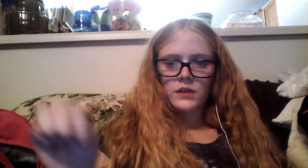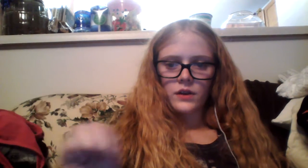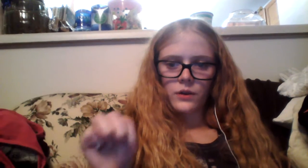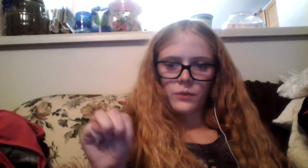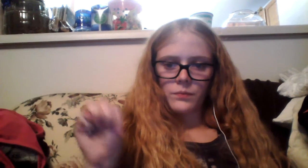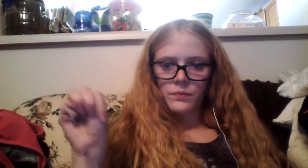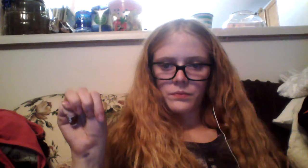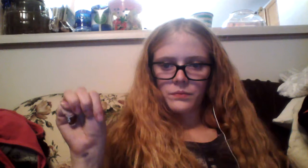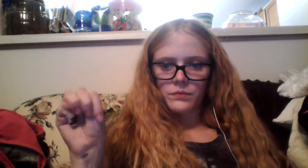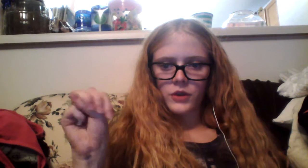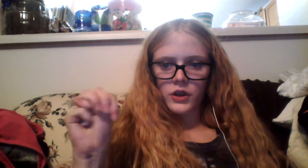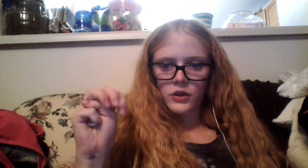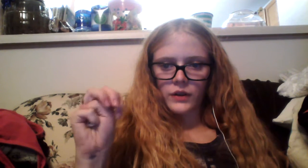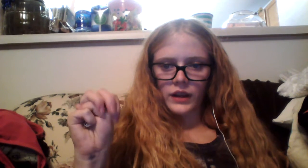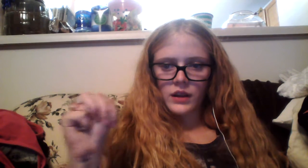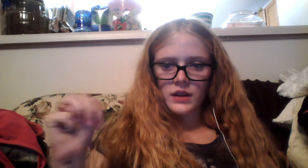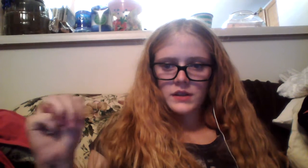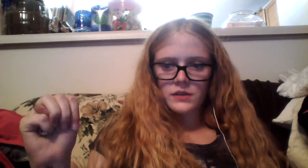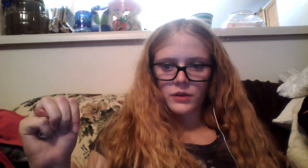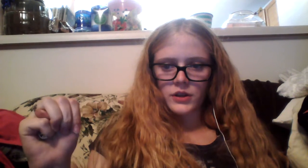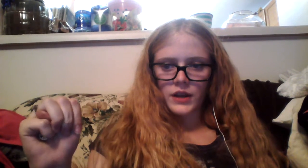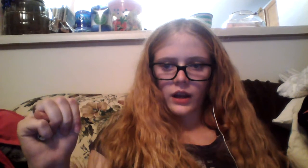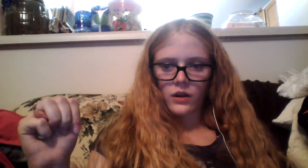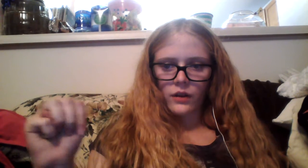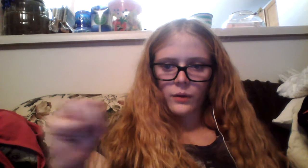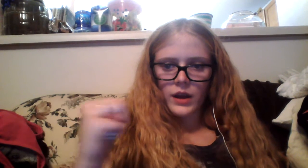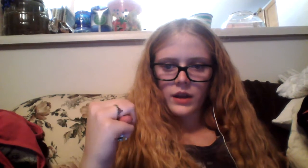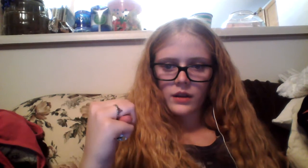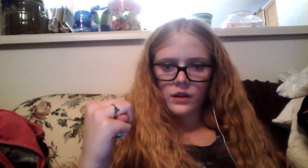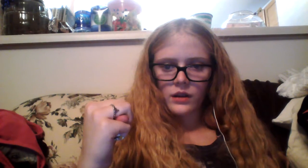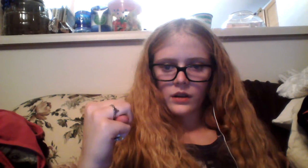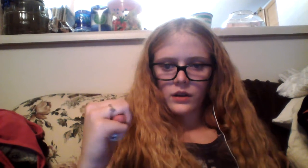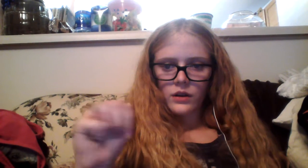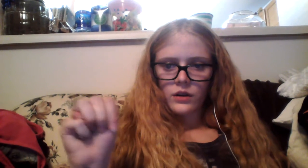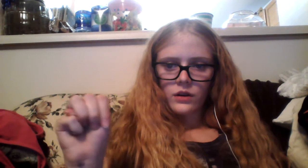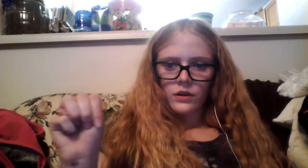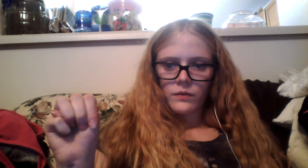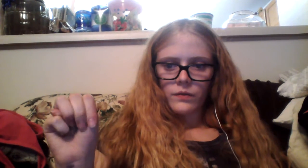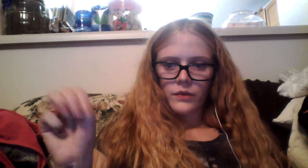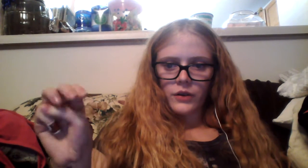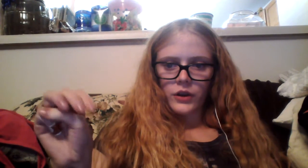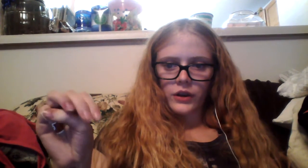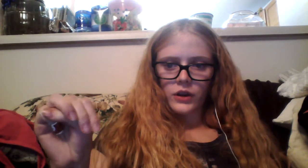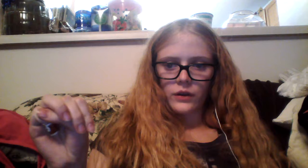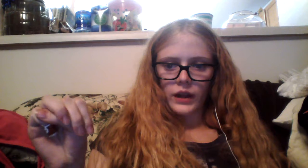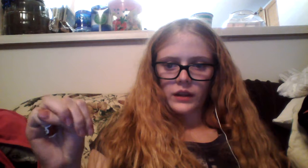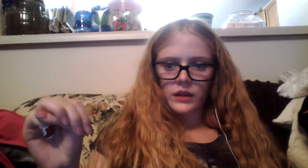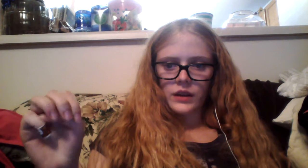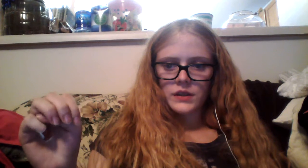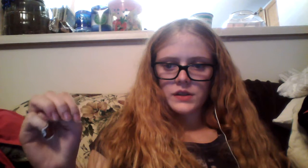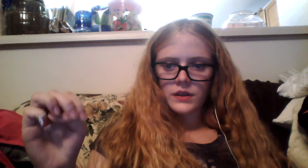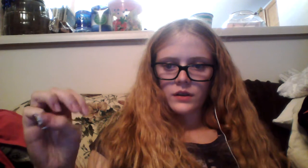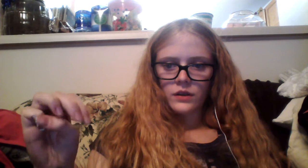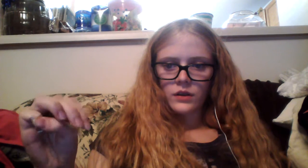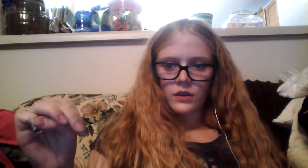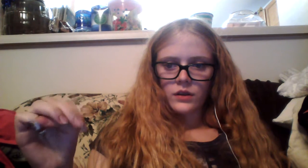So, you can do it like this, or you tuck it all the way in, or you can do it like this.